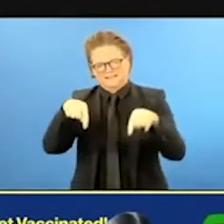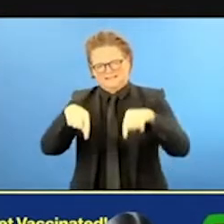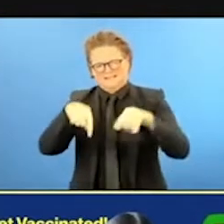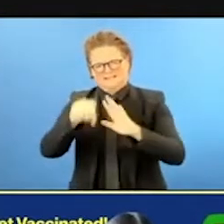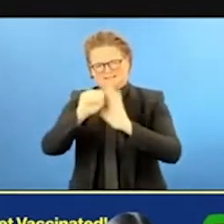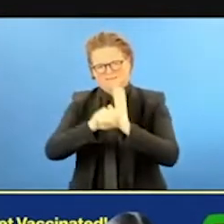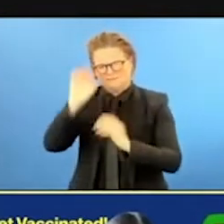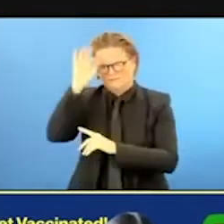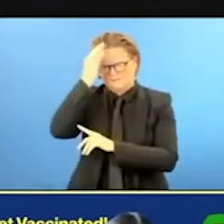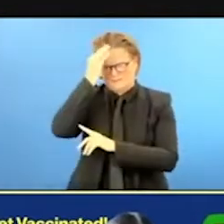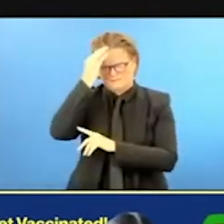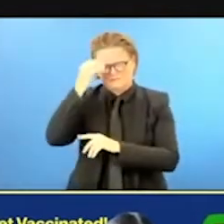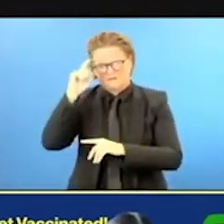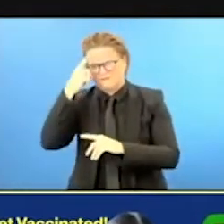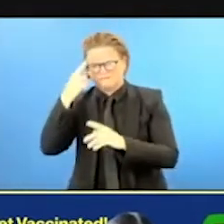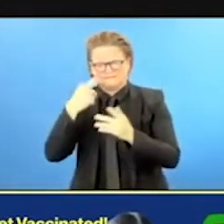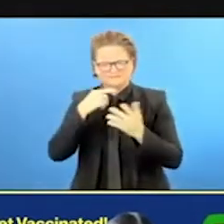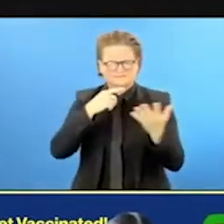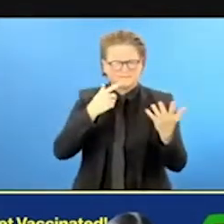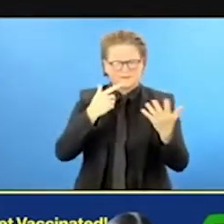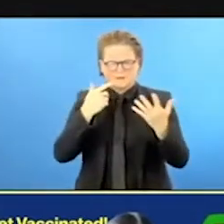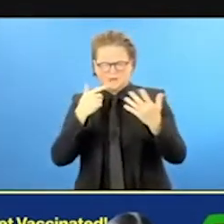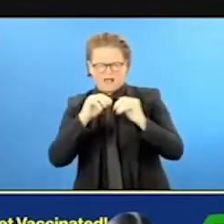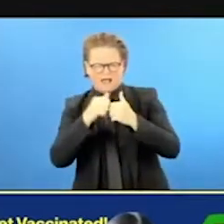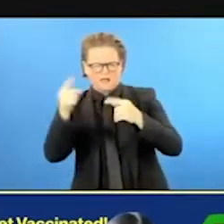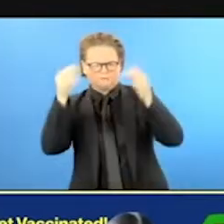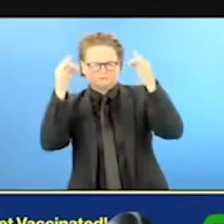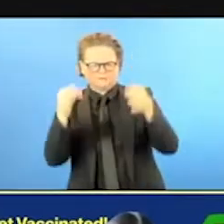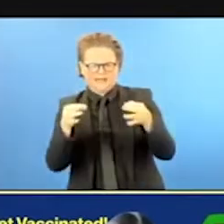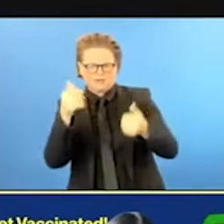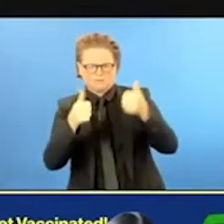vaccine. San Francisco is required to follow the state's